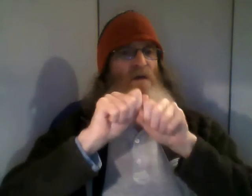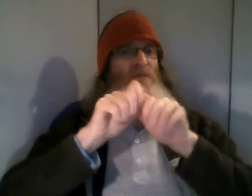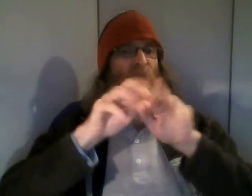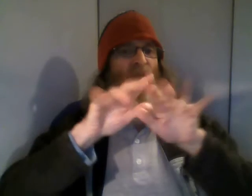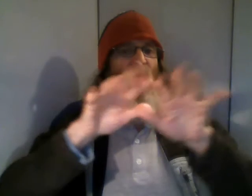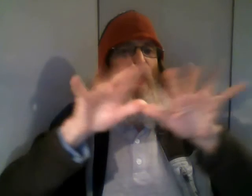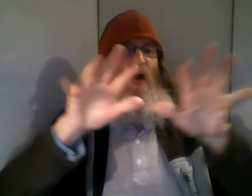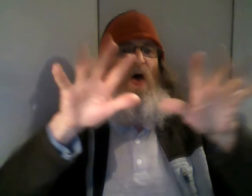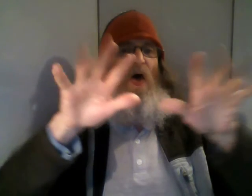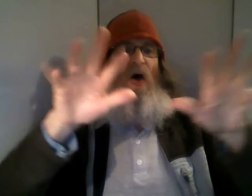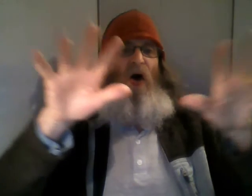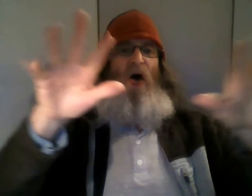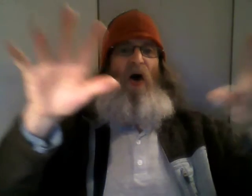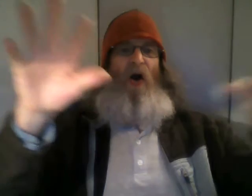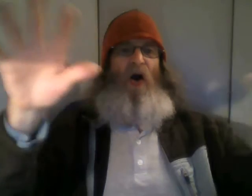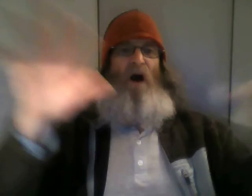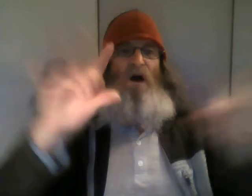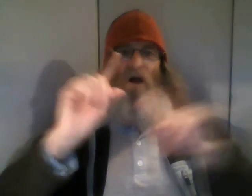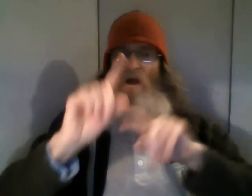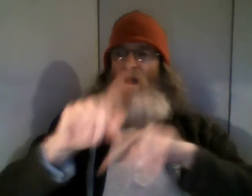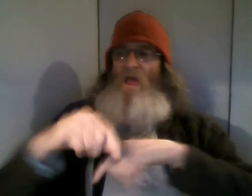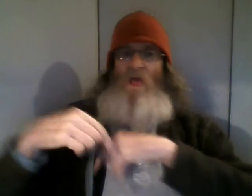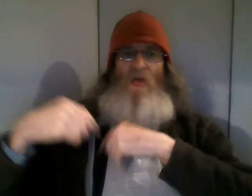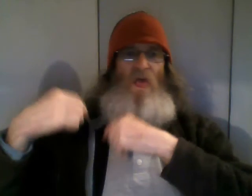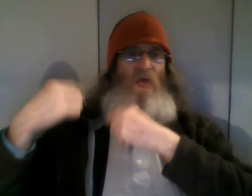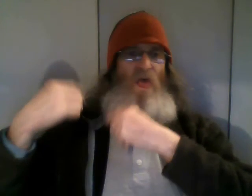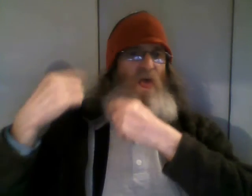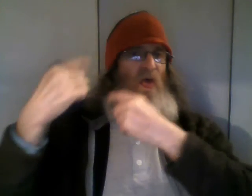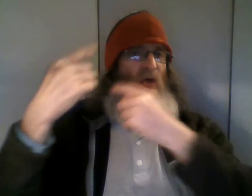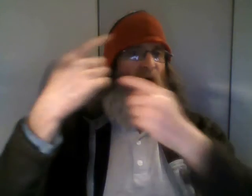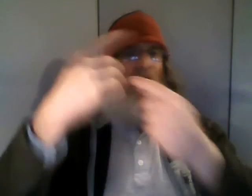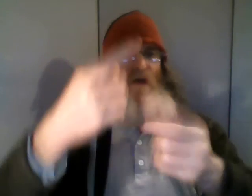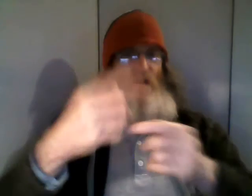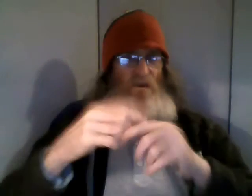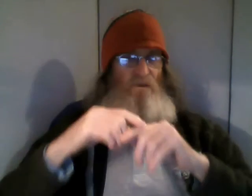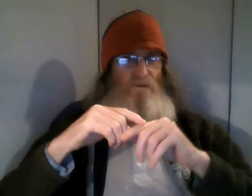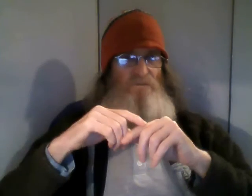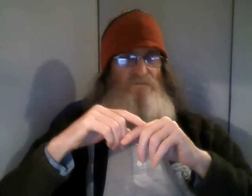We got another one over here. He's not drunk, Charlie. He has hypothermia. Yeah, he's not shivering.